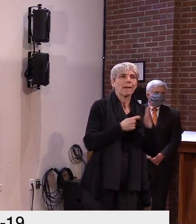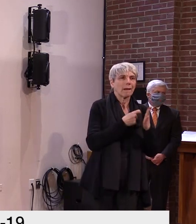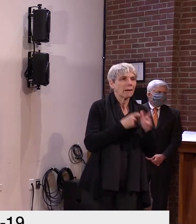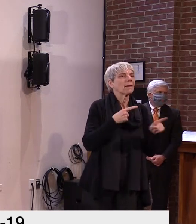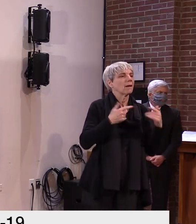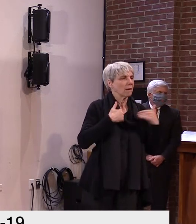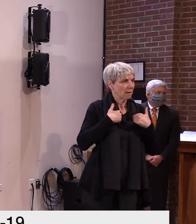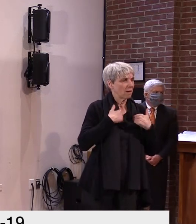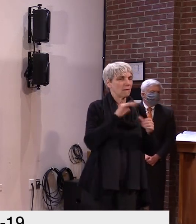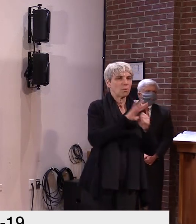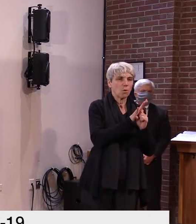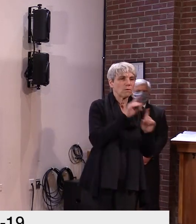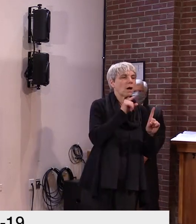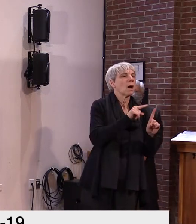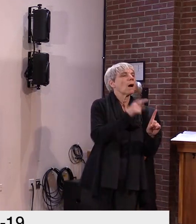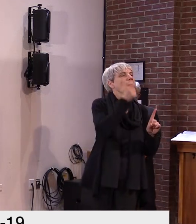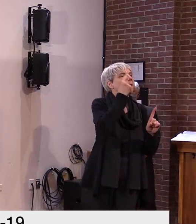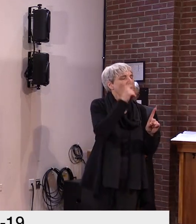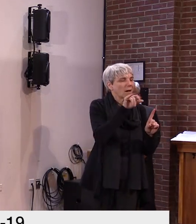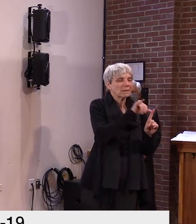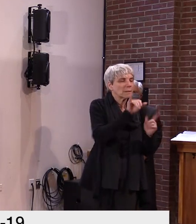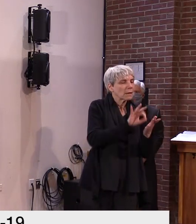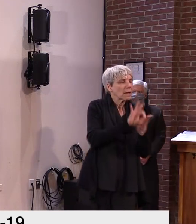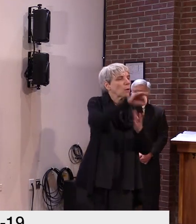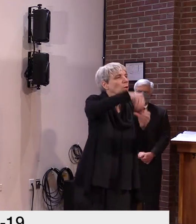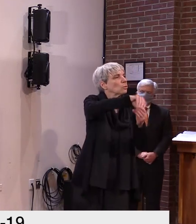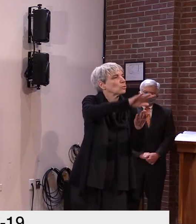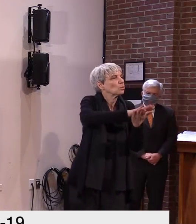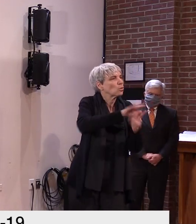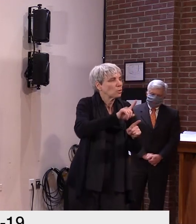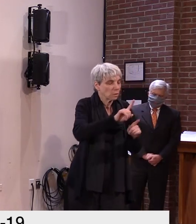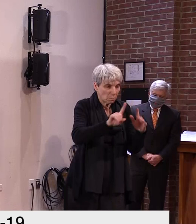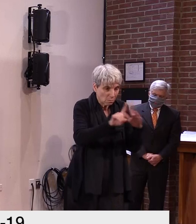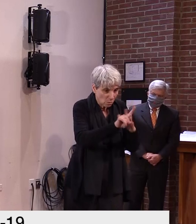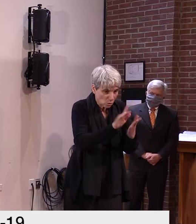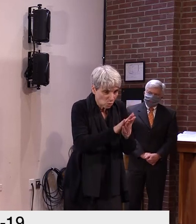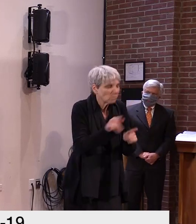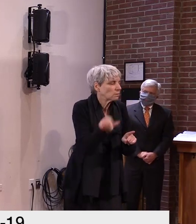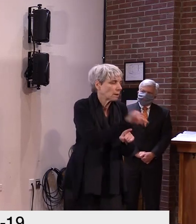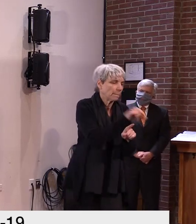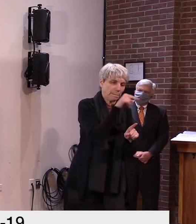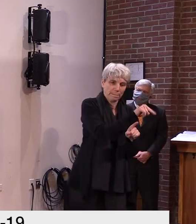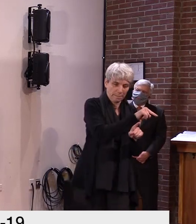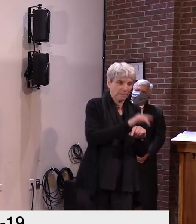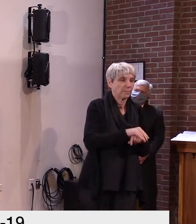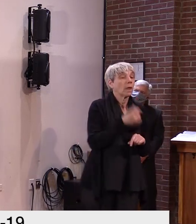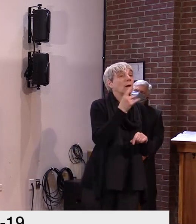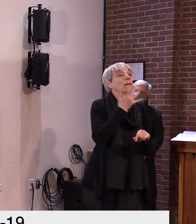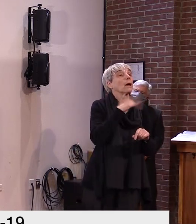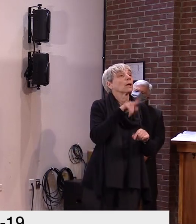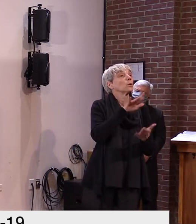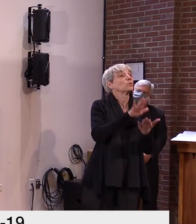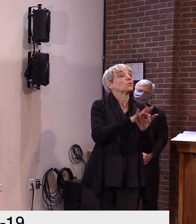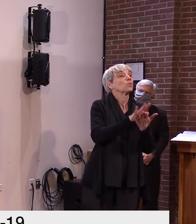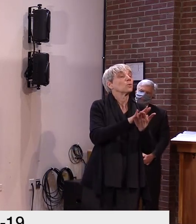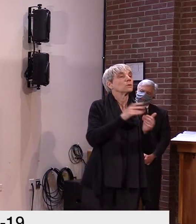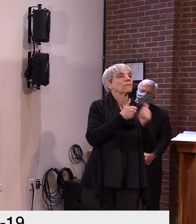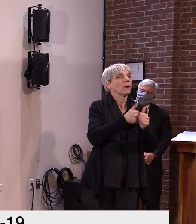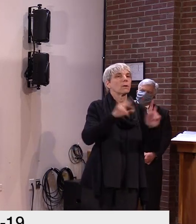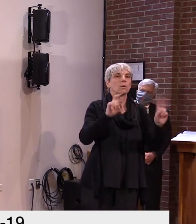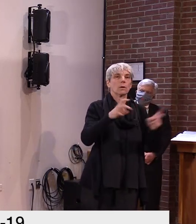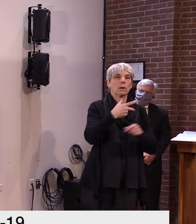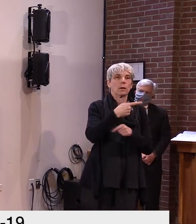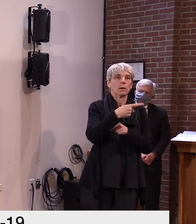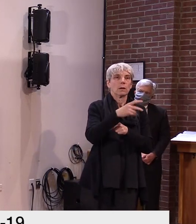earlier. These schools use a pod structure, which has greatly facilitated contact tracing,